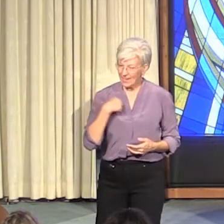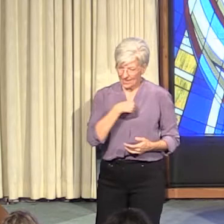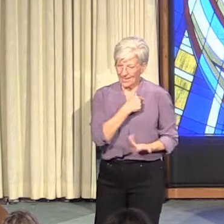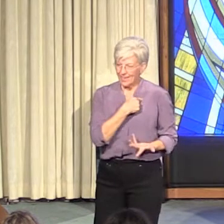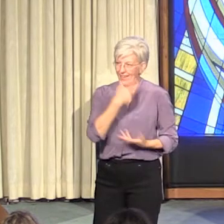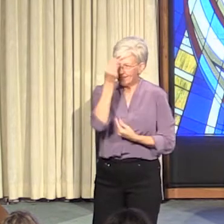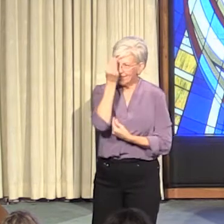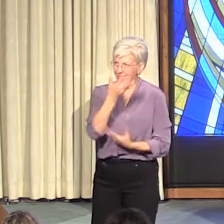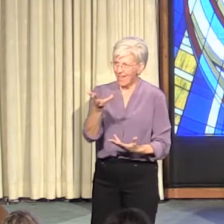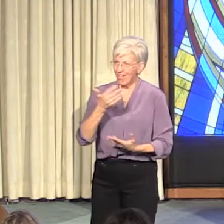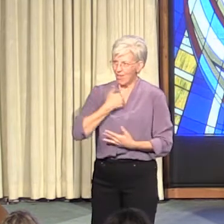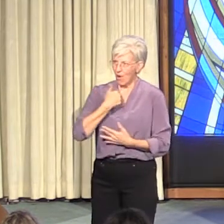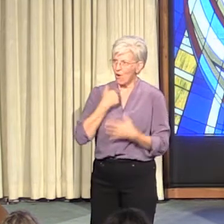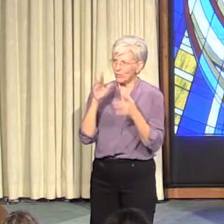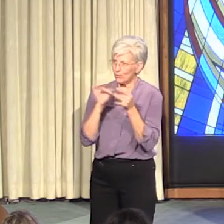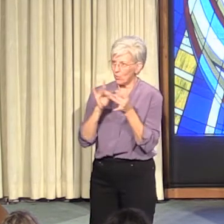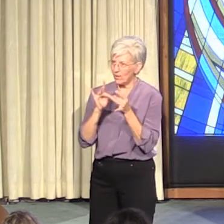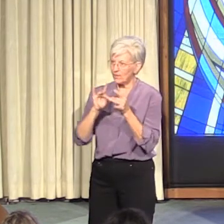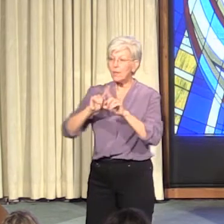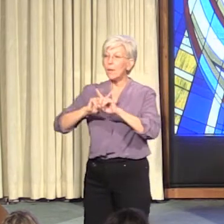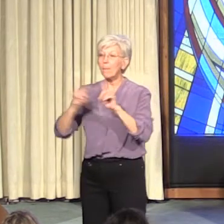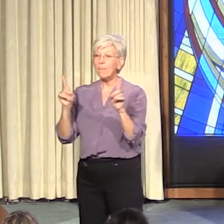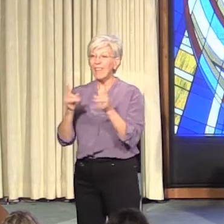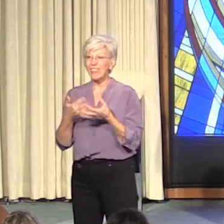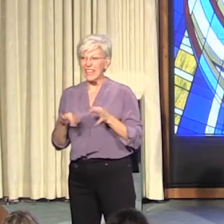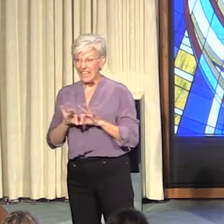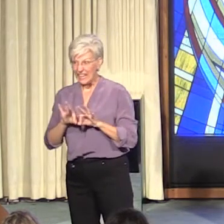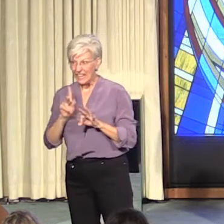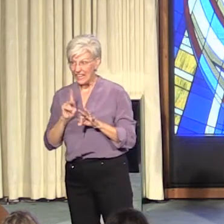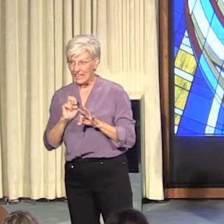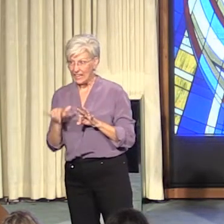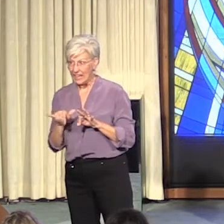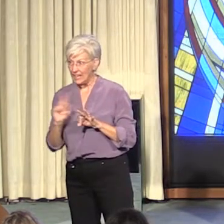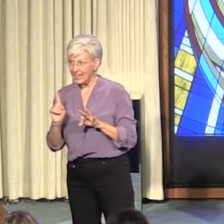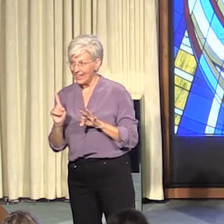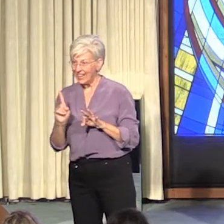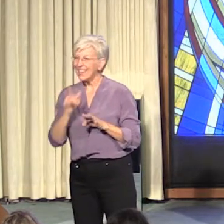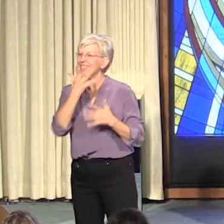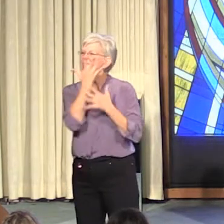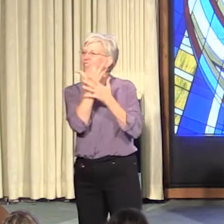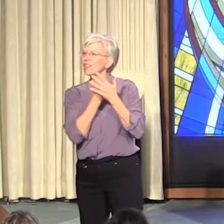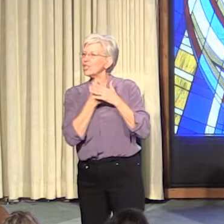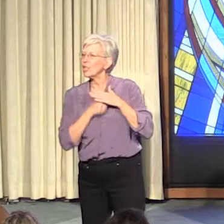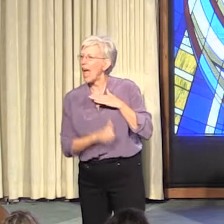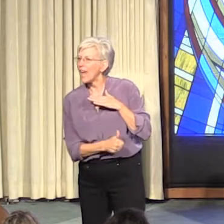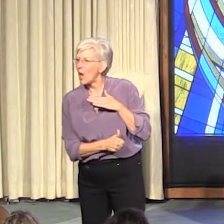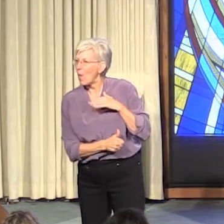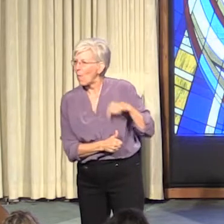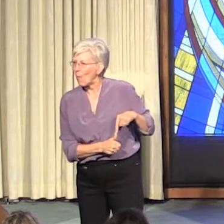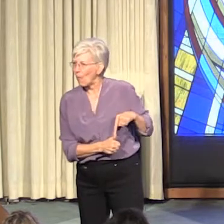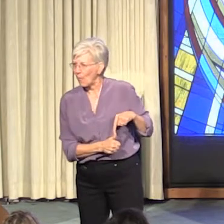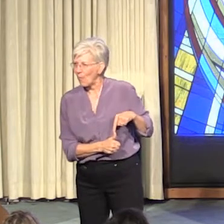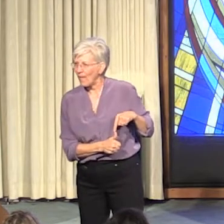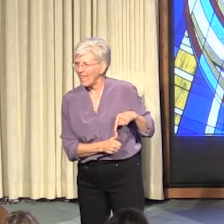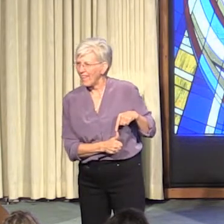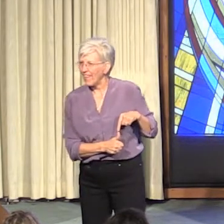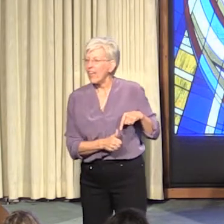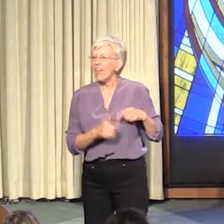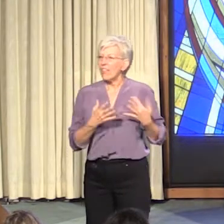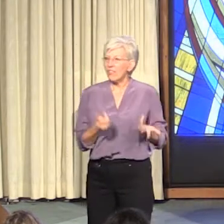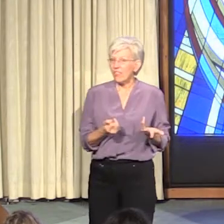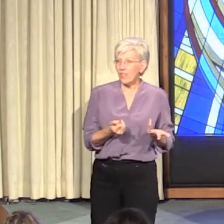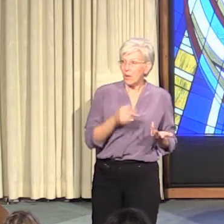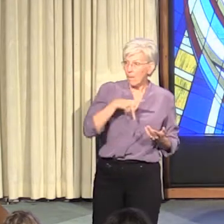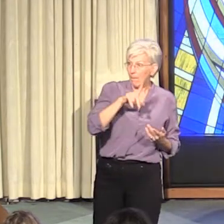stories. But the key lies in our shadow, the plot line, the villains and the